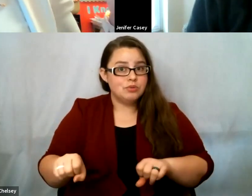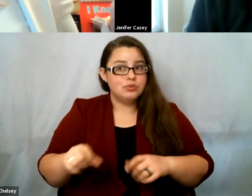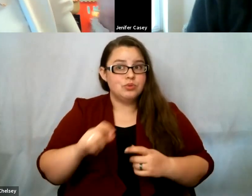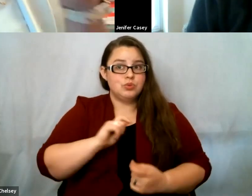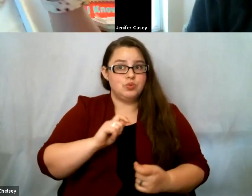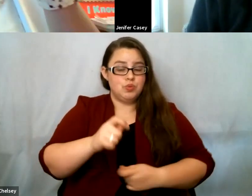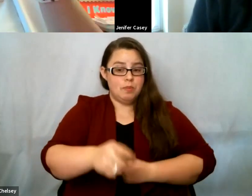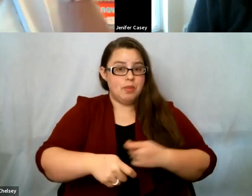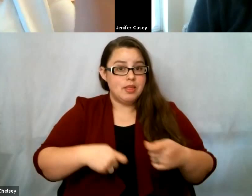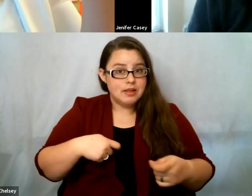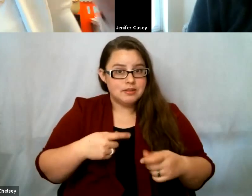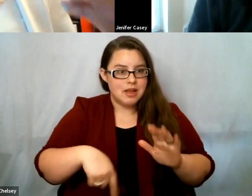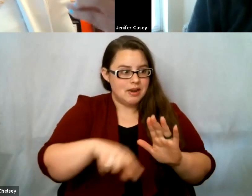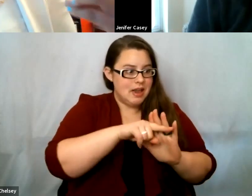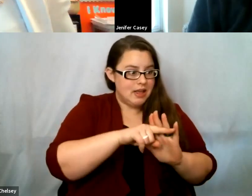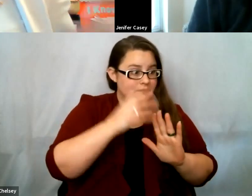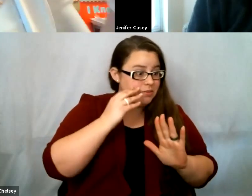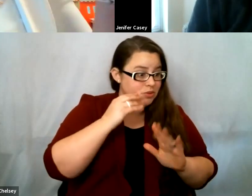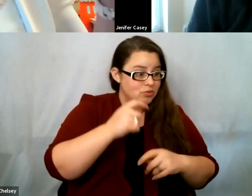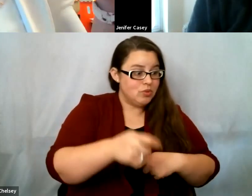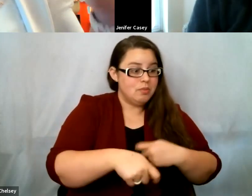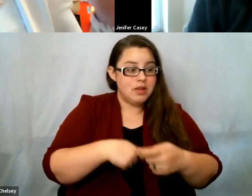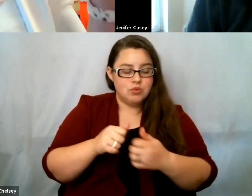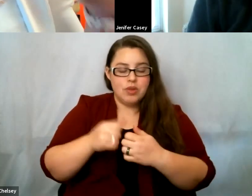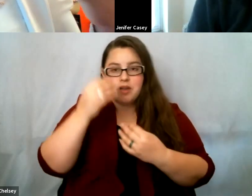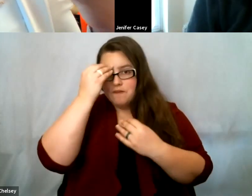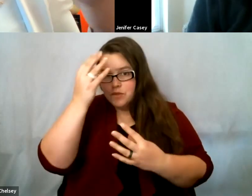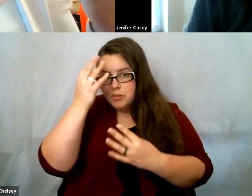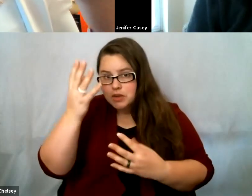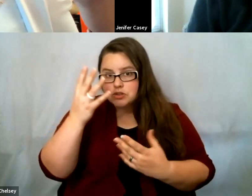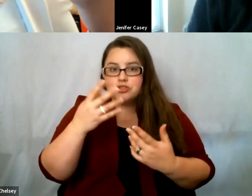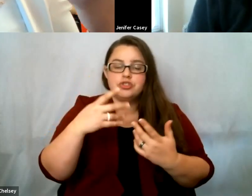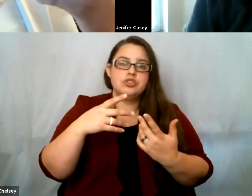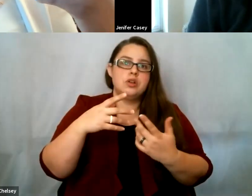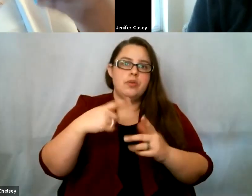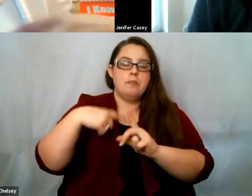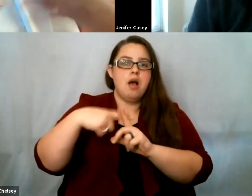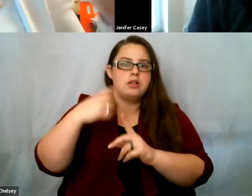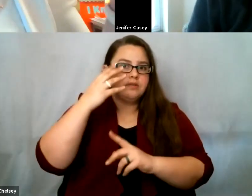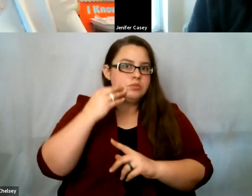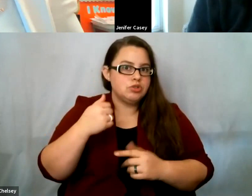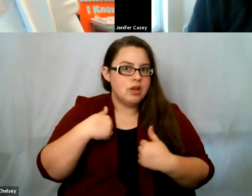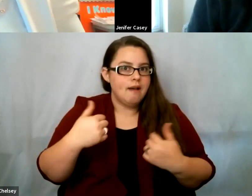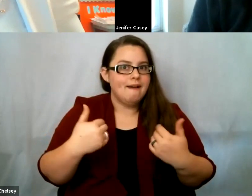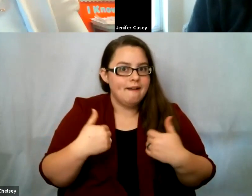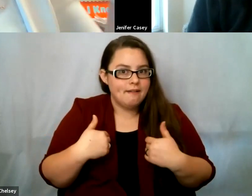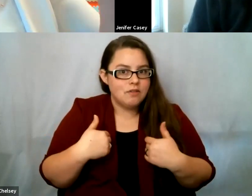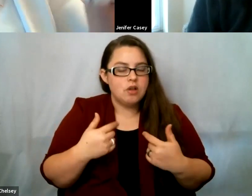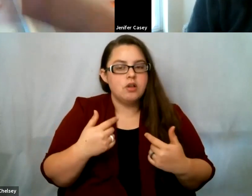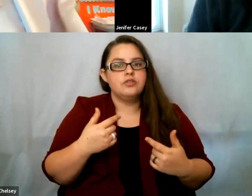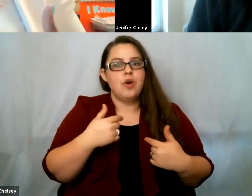negative experiences with the information and the experiences, the positive experience that I have, so that I